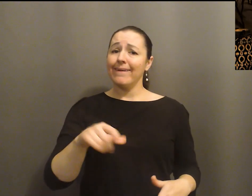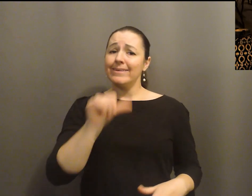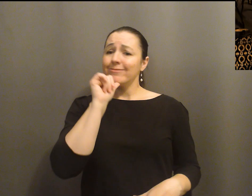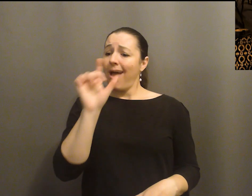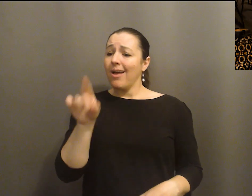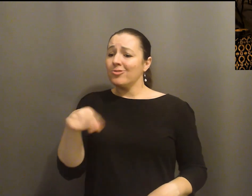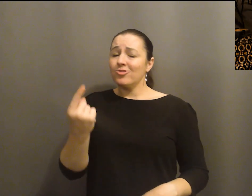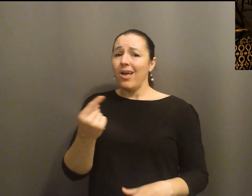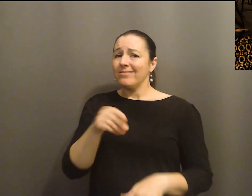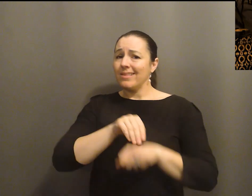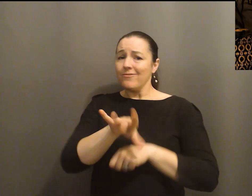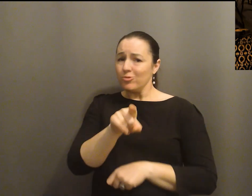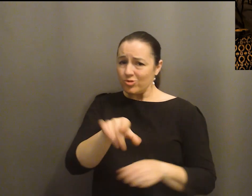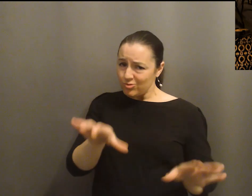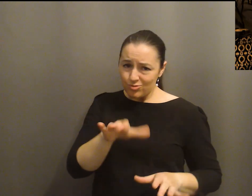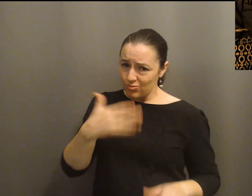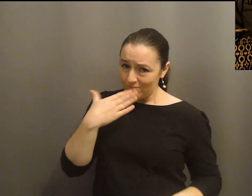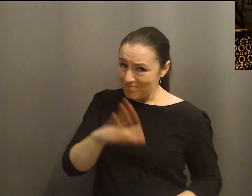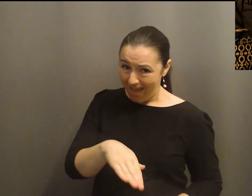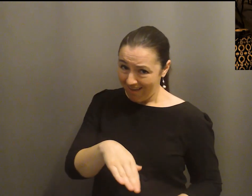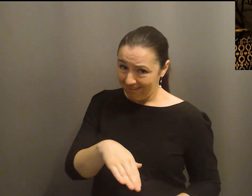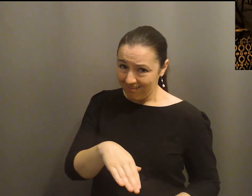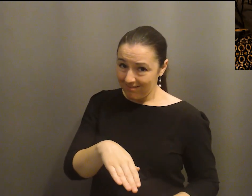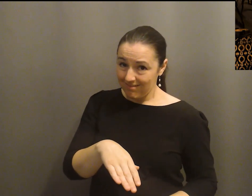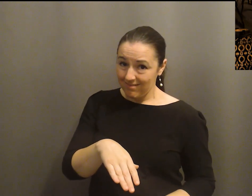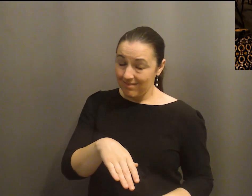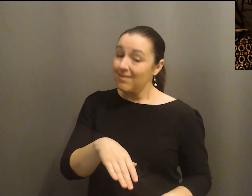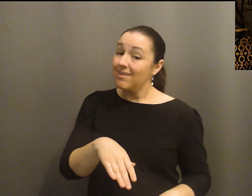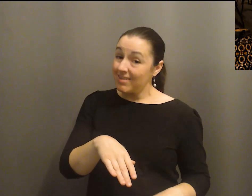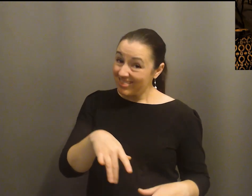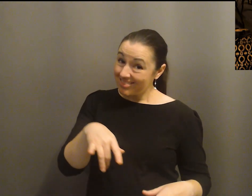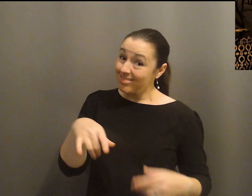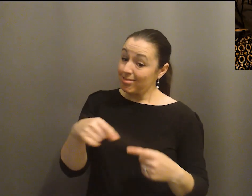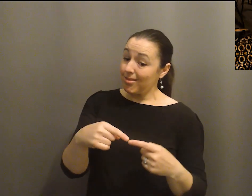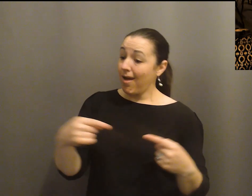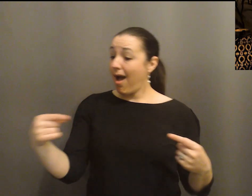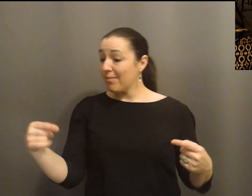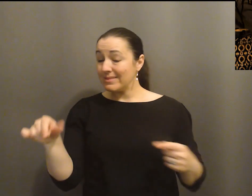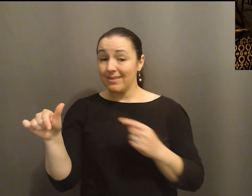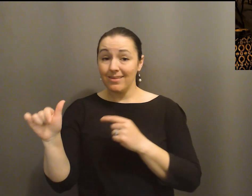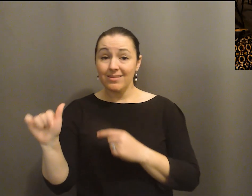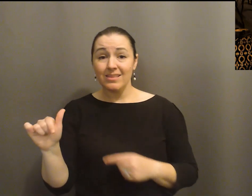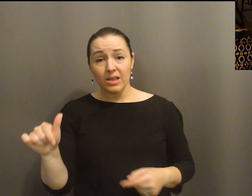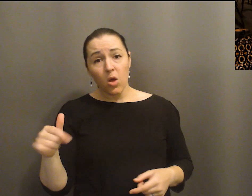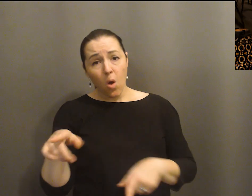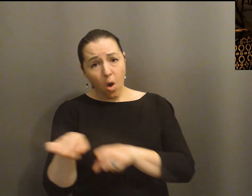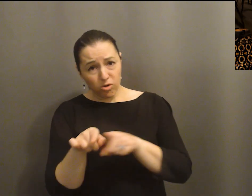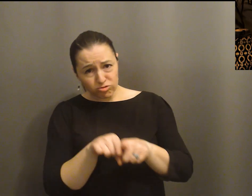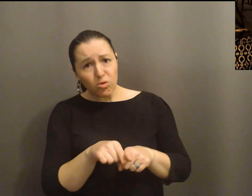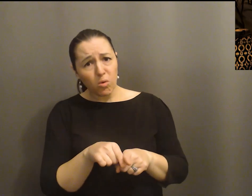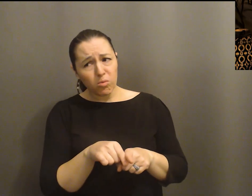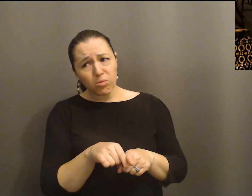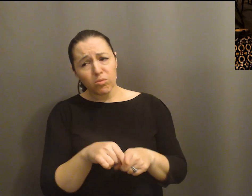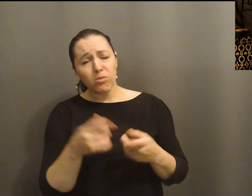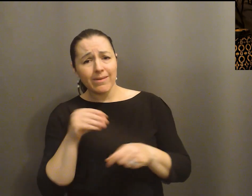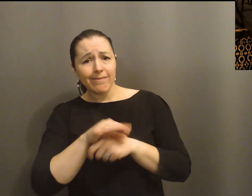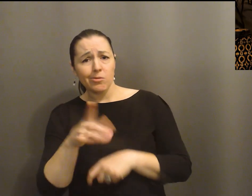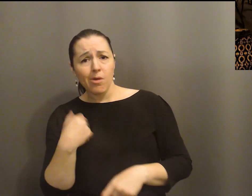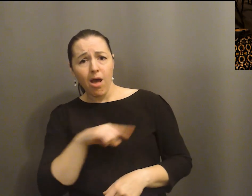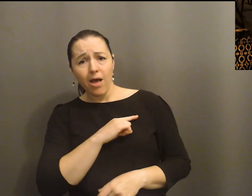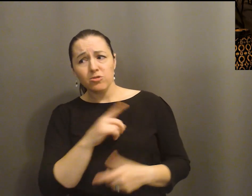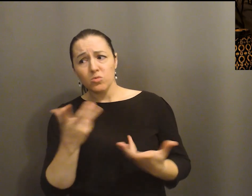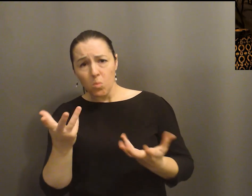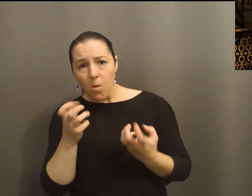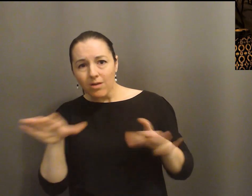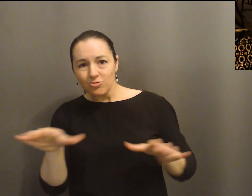Doesn't just make us Do bad things The shadow side of this What I want us to get today Is it also makes us Want to do the good